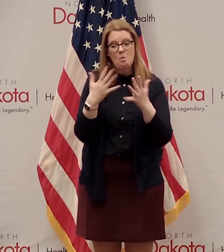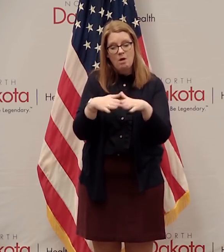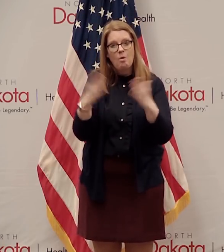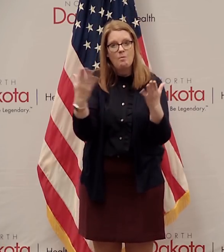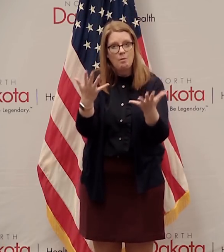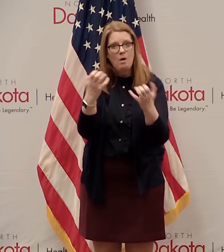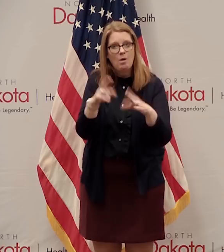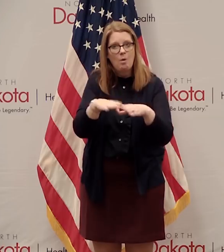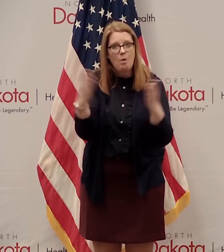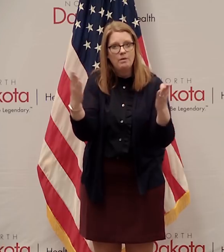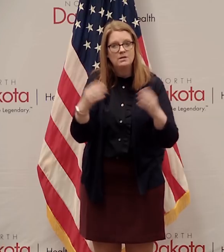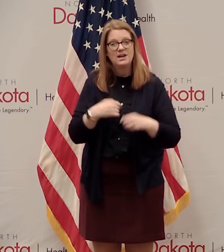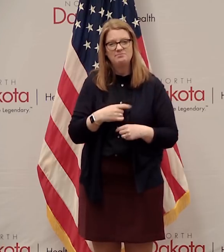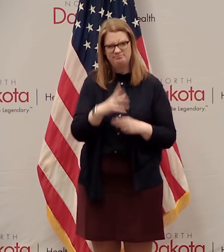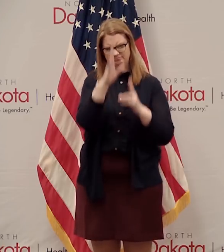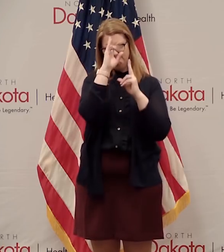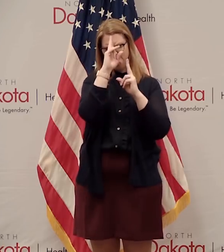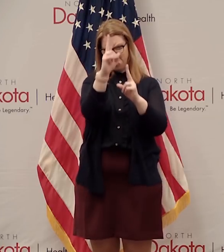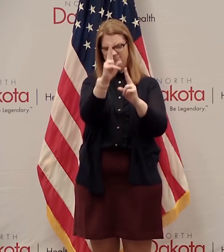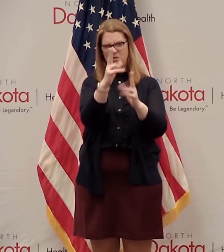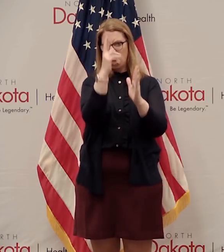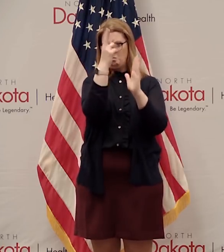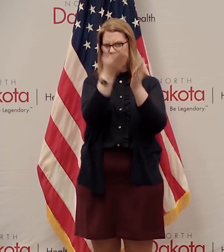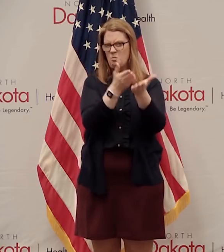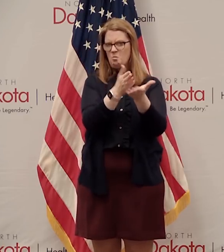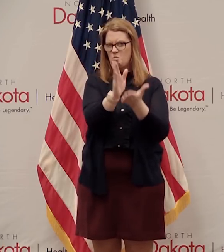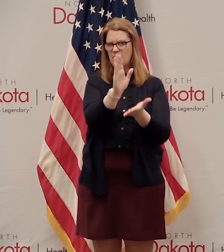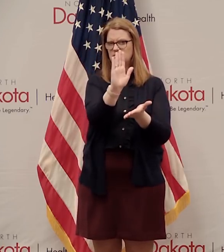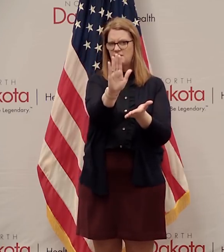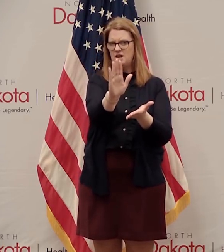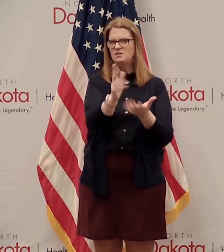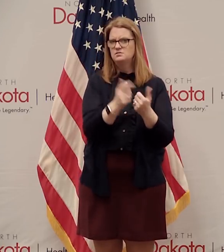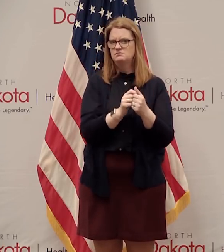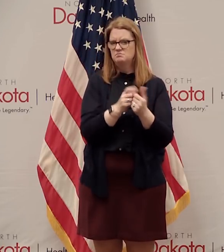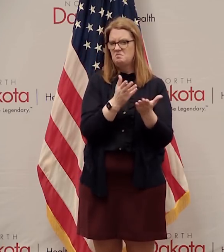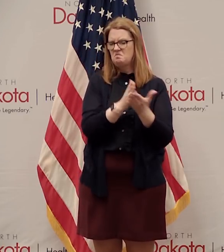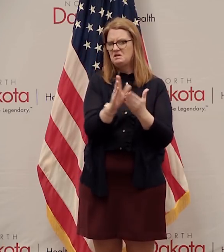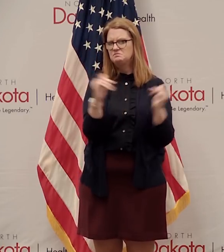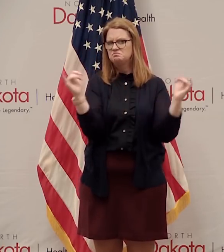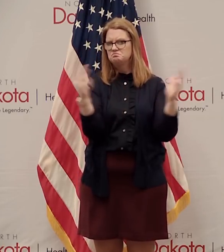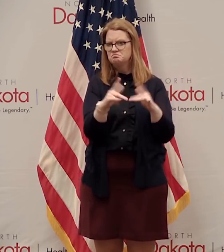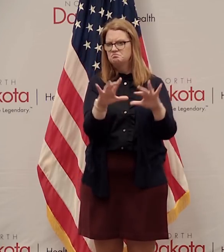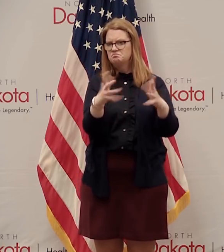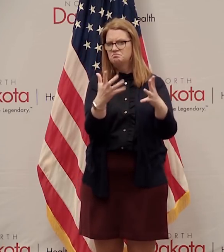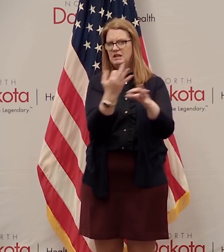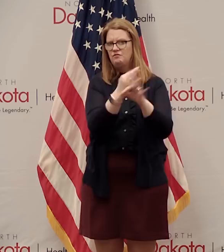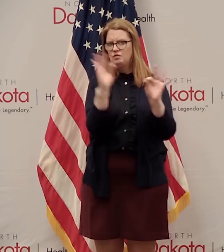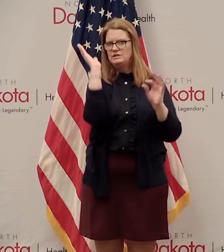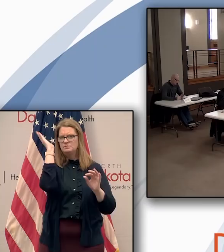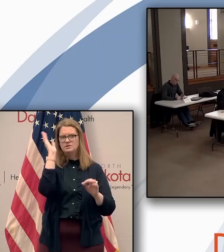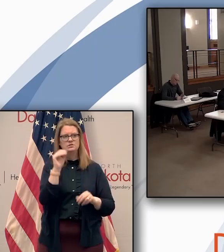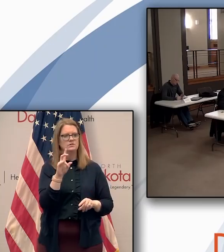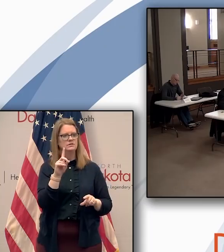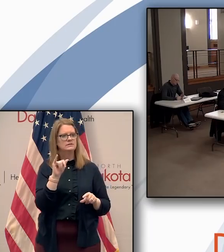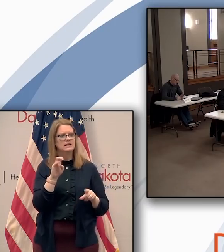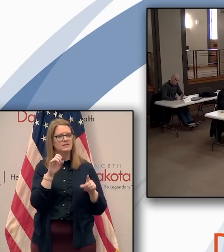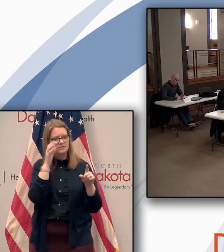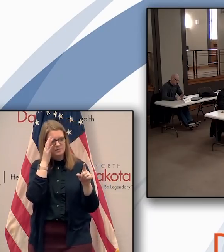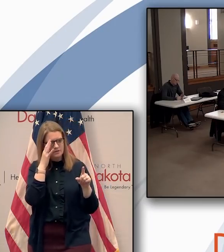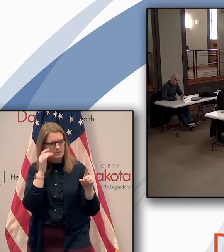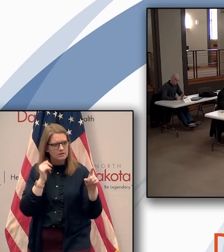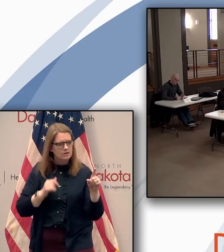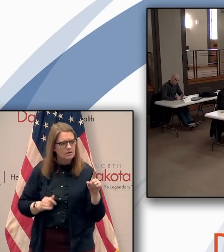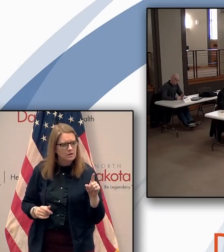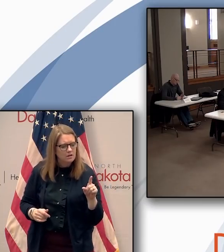again, respect all the rights that they have to protest and assemble and free speech. Dave? When you came